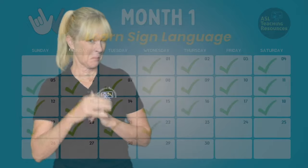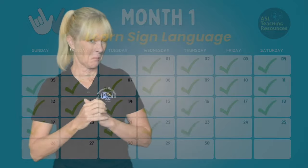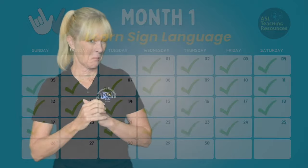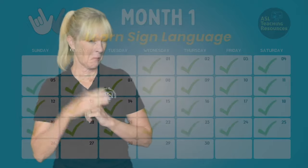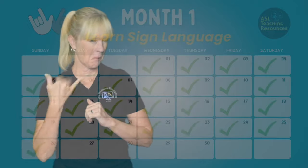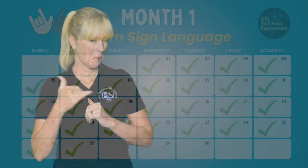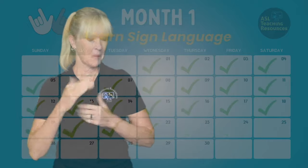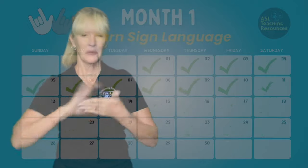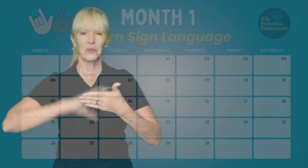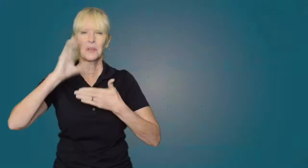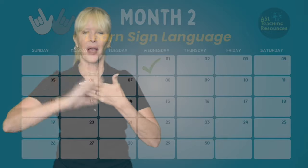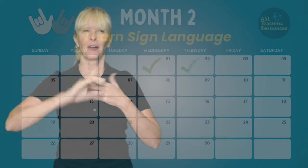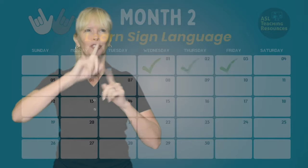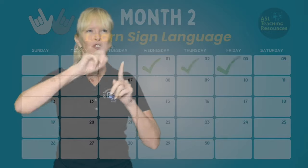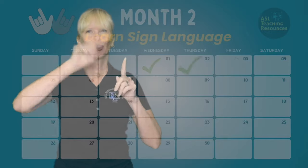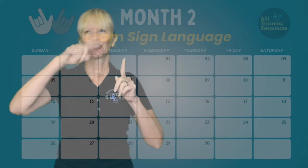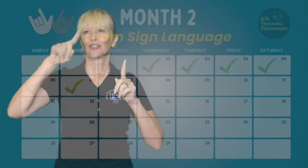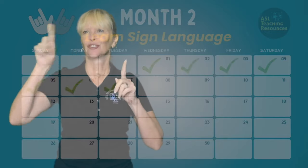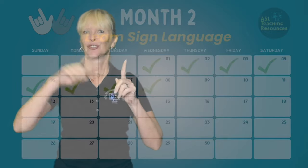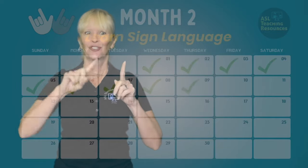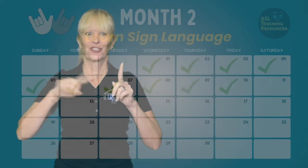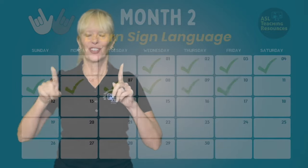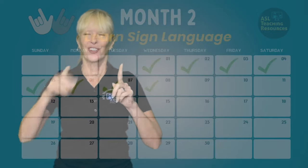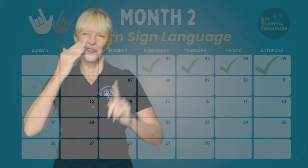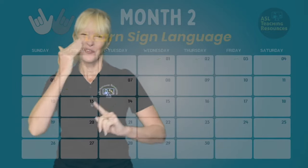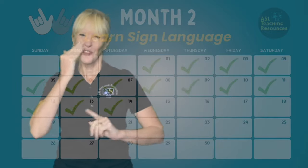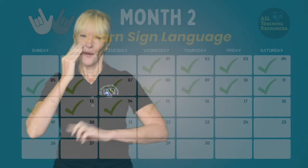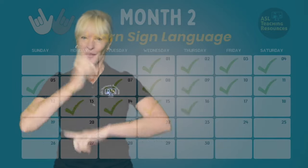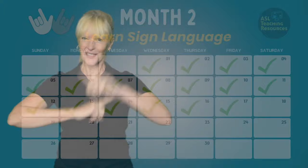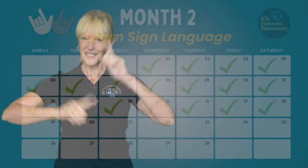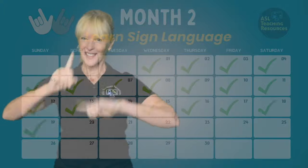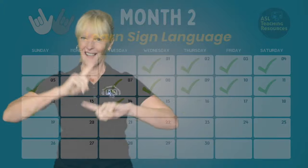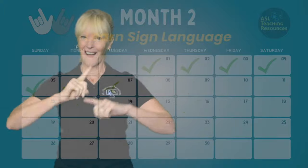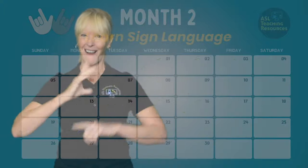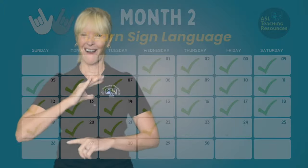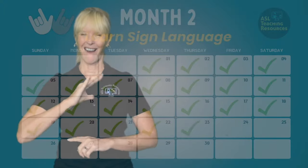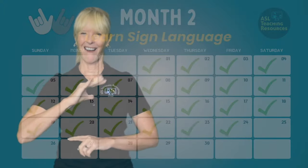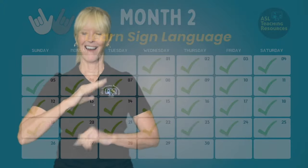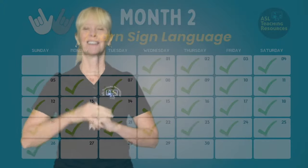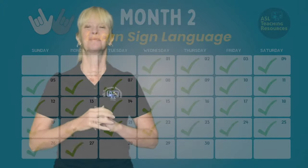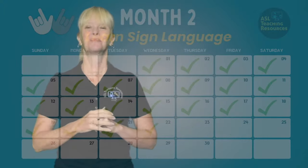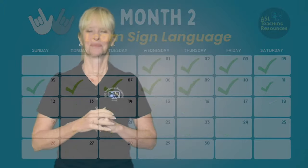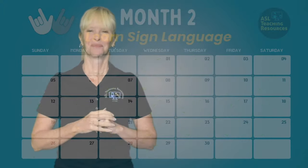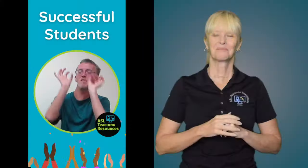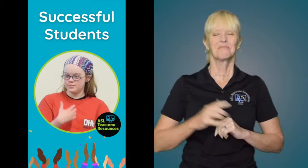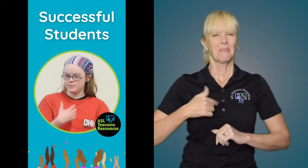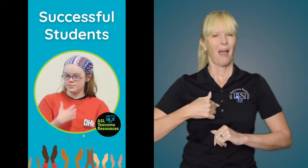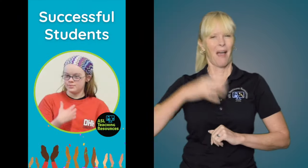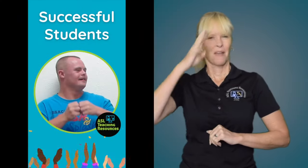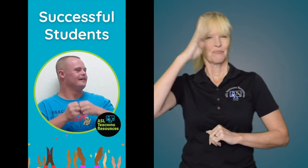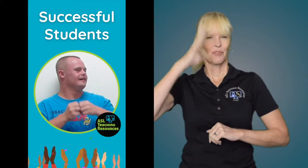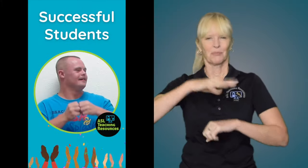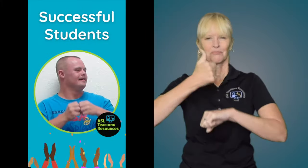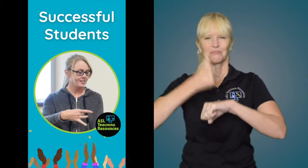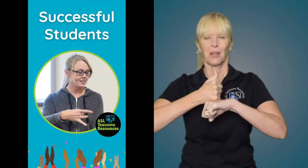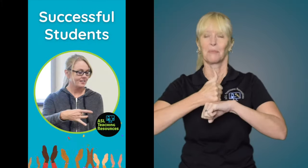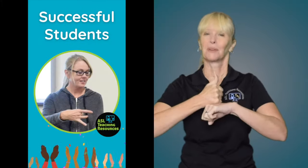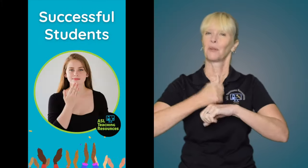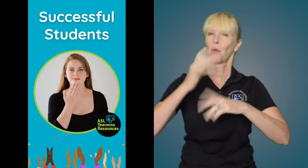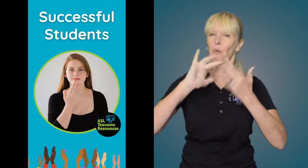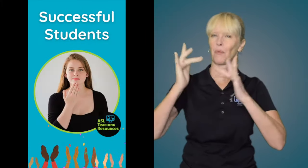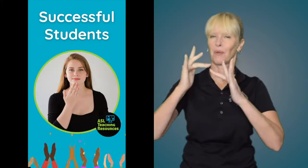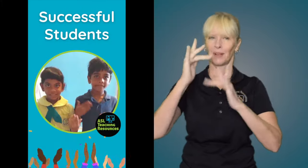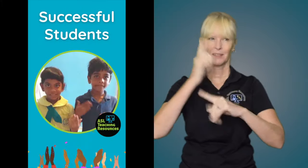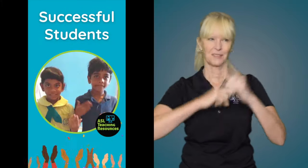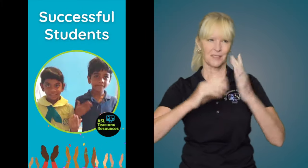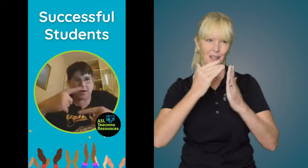seeing? Your calendar shows you knowing the basics of sign language. That's amazing. I created these online sign language